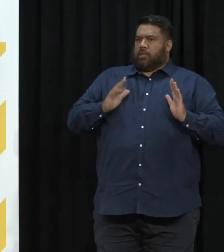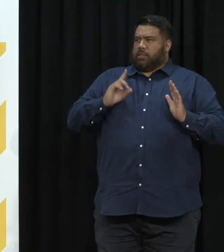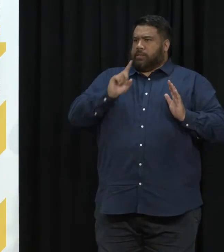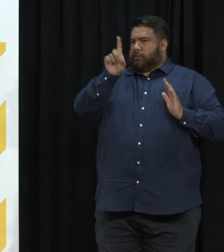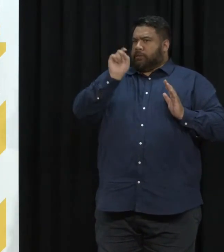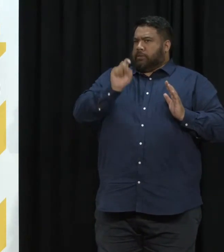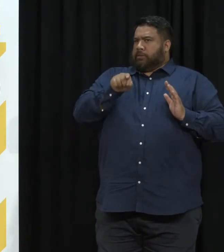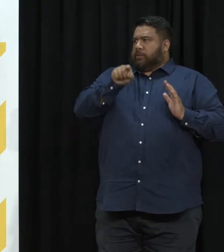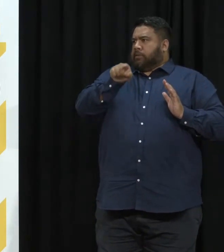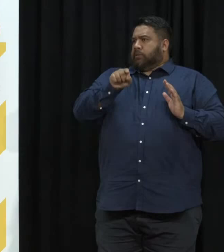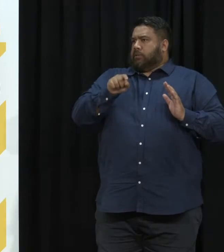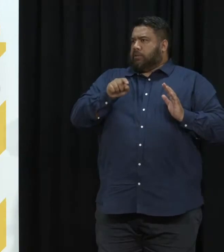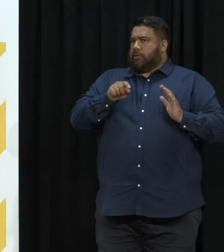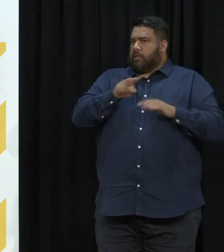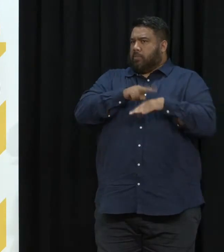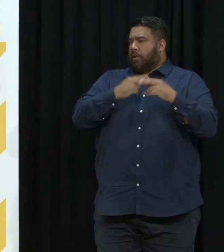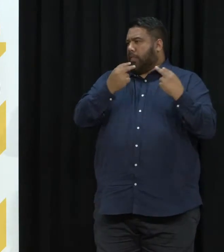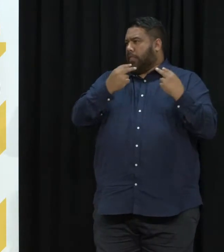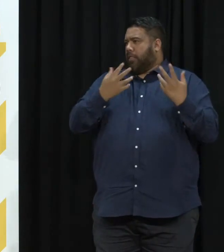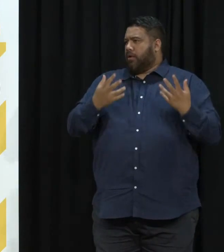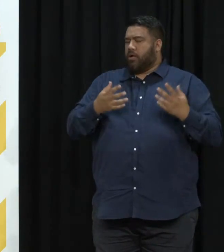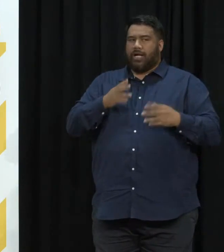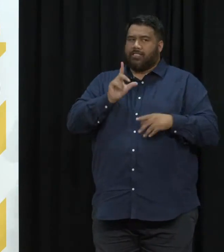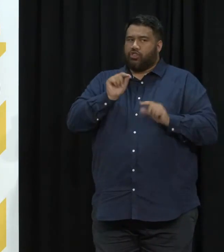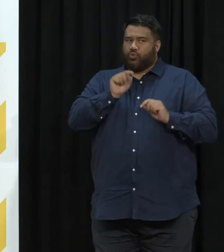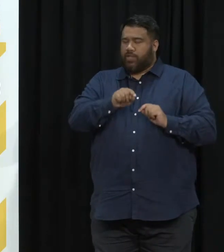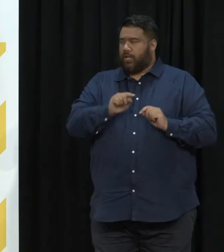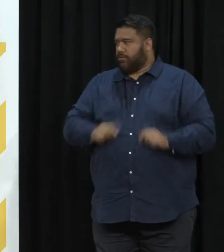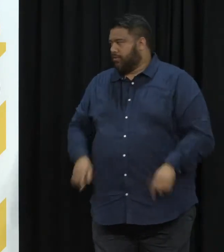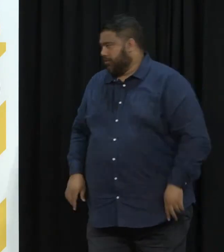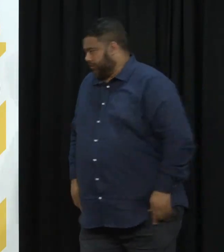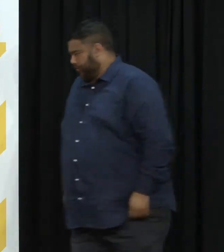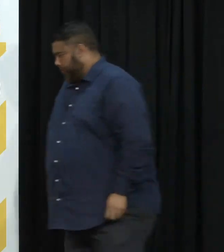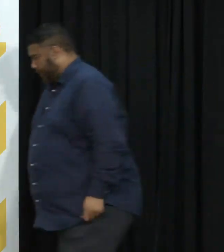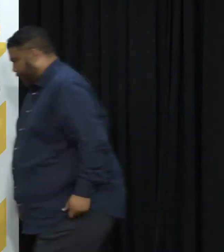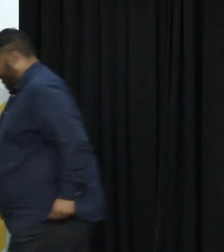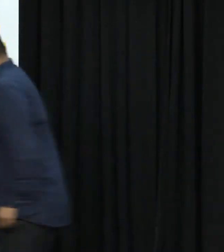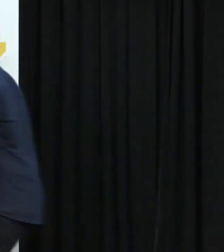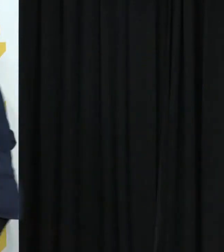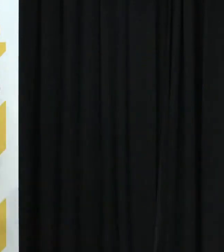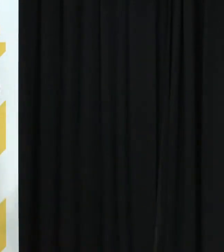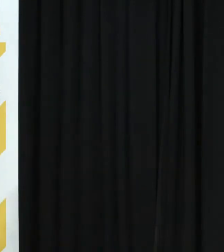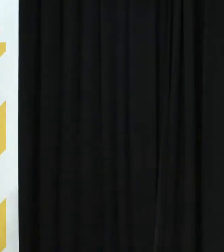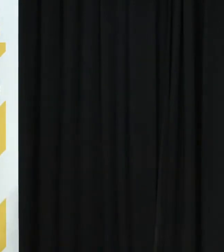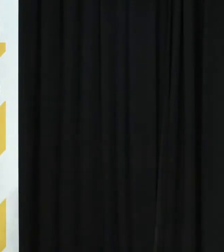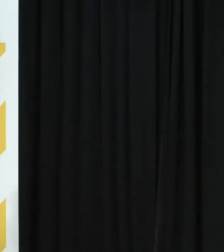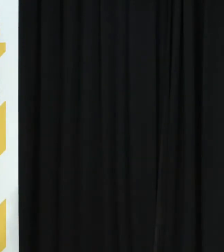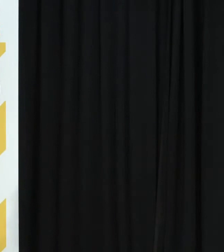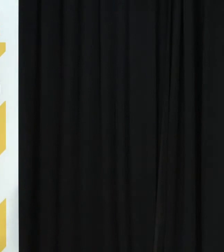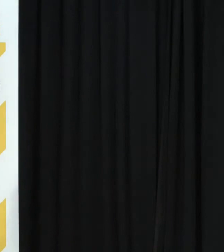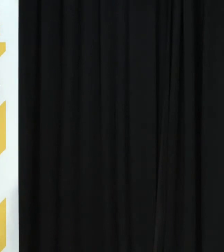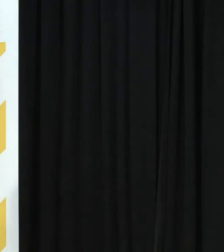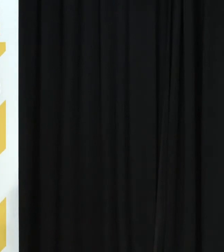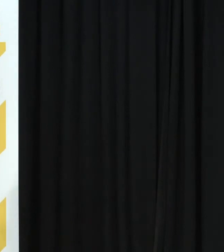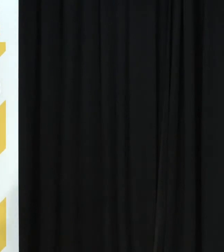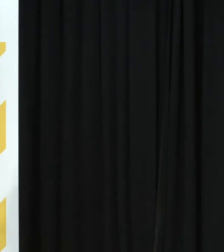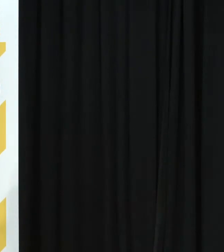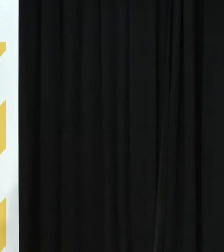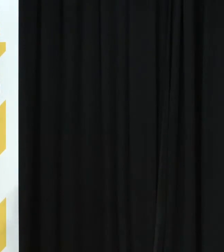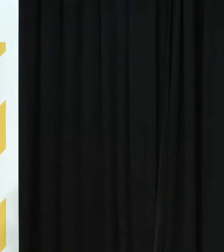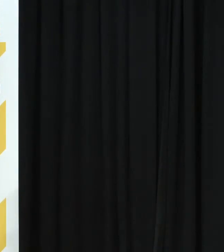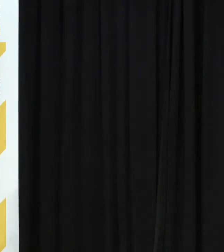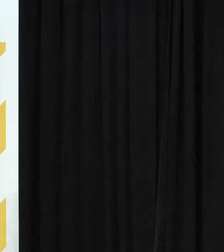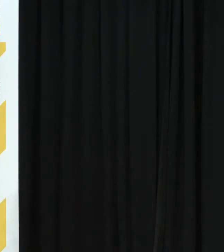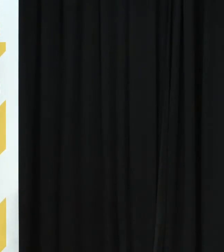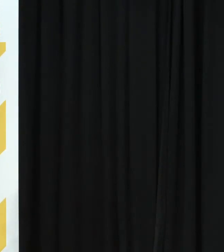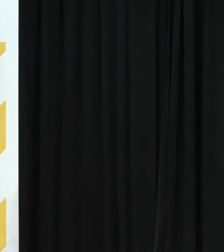questionable relationship with policing? That's actually not what I did. You might have noticed that I didn't say go and tell authorities. I said go and talk to your friend or colleague. If they're sick,